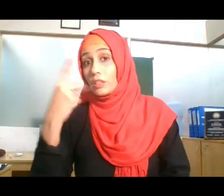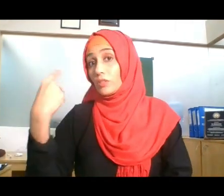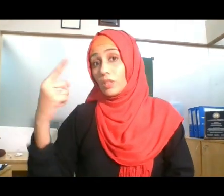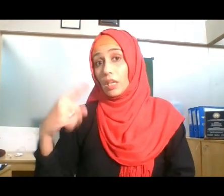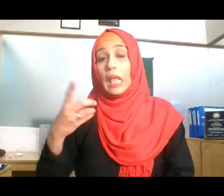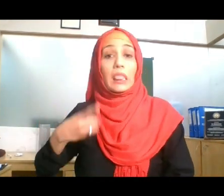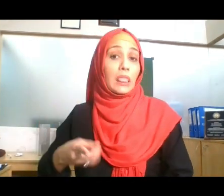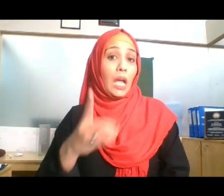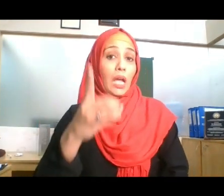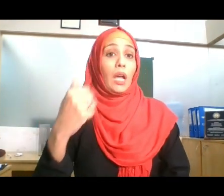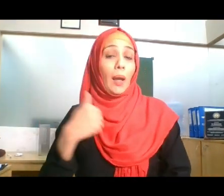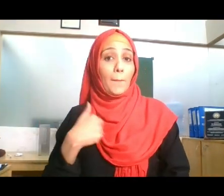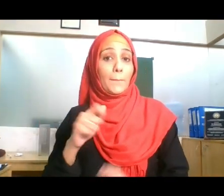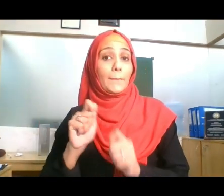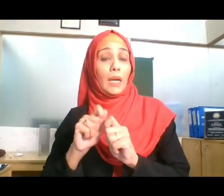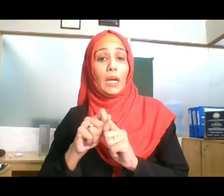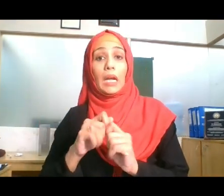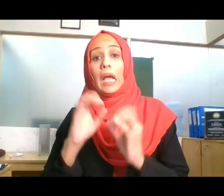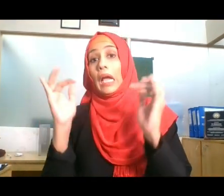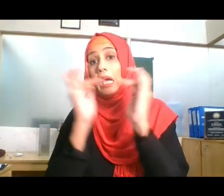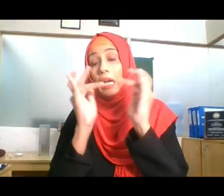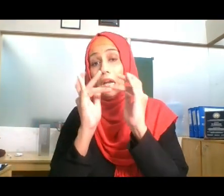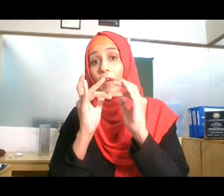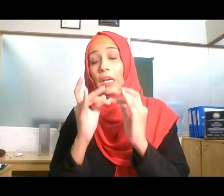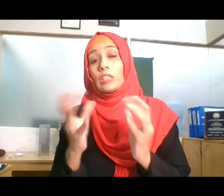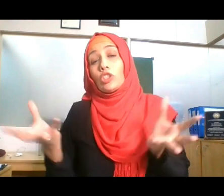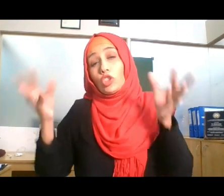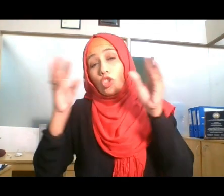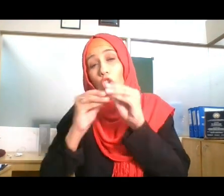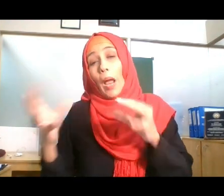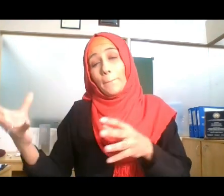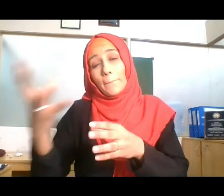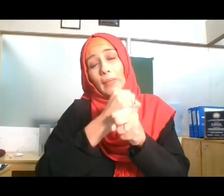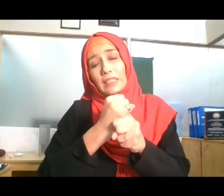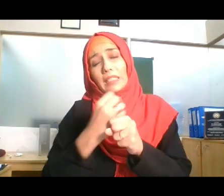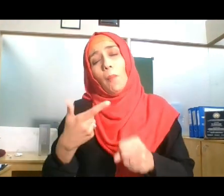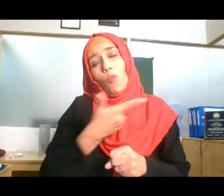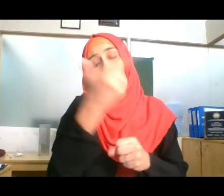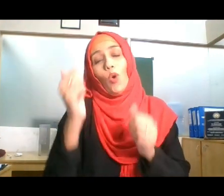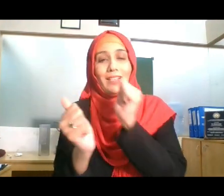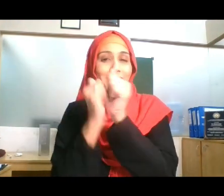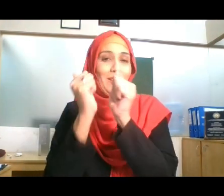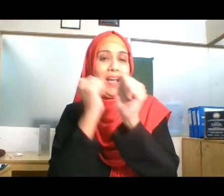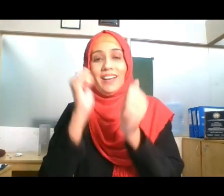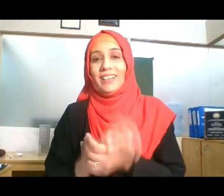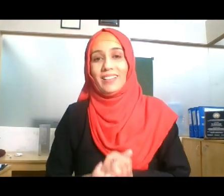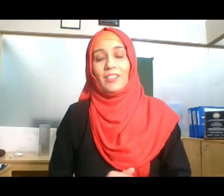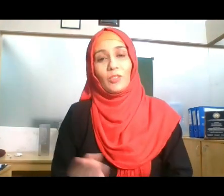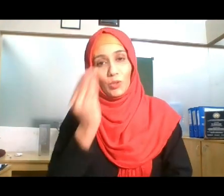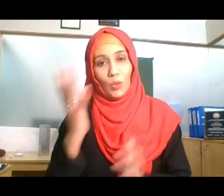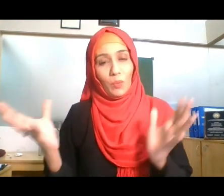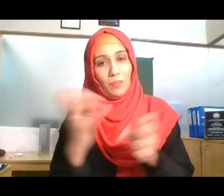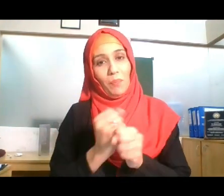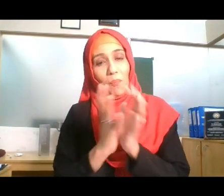in which we can make the internet inclusive and available to everybody. And thank you for joining, and a